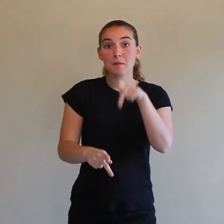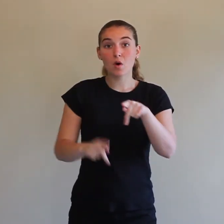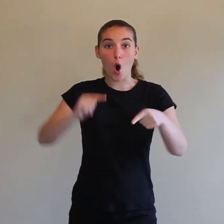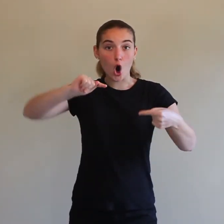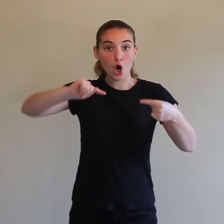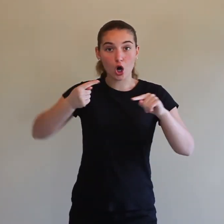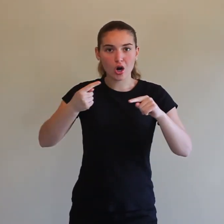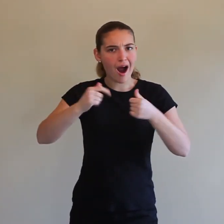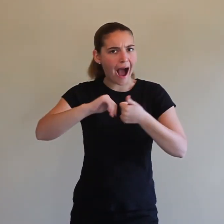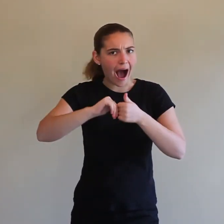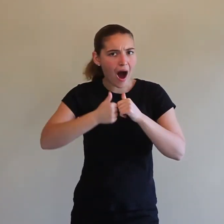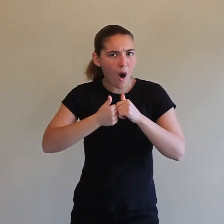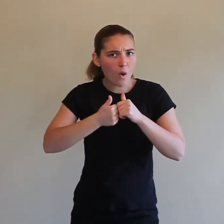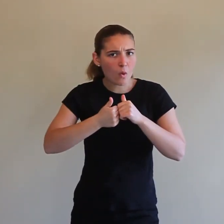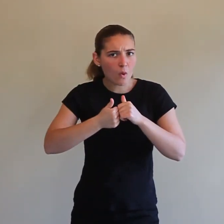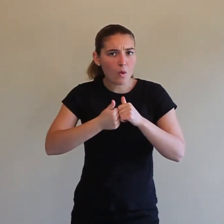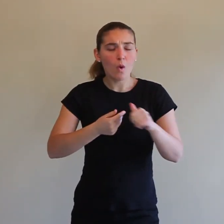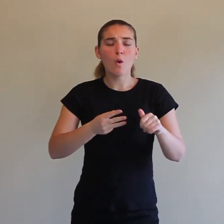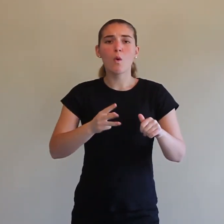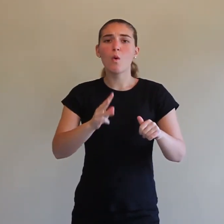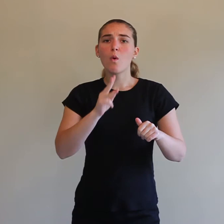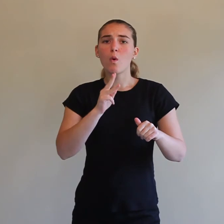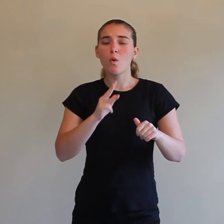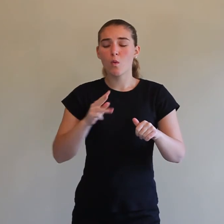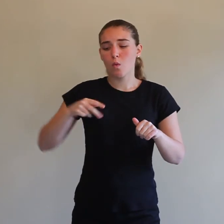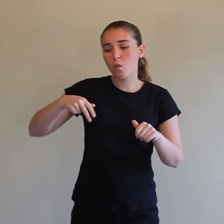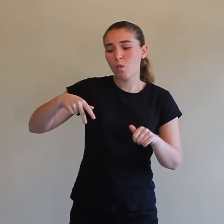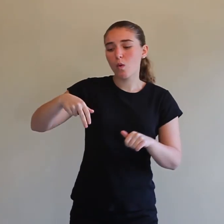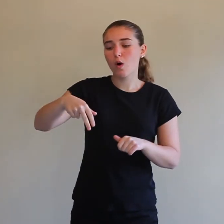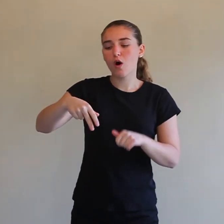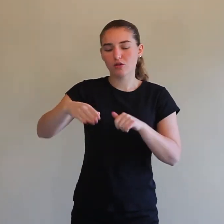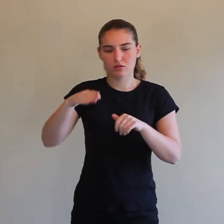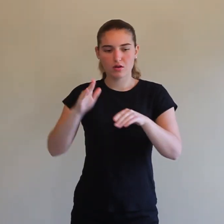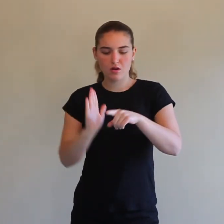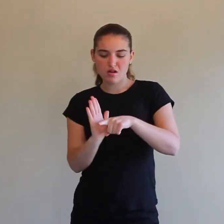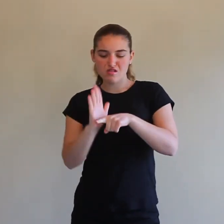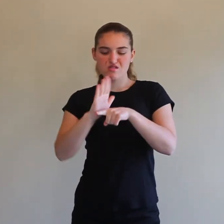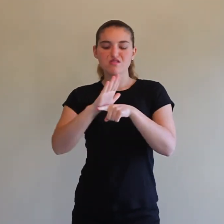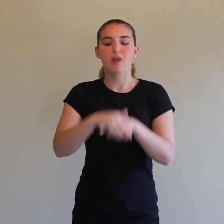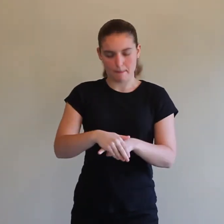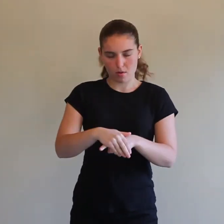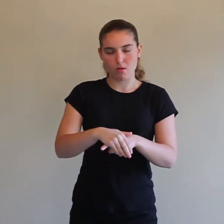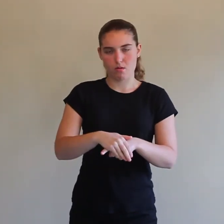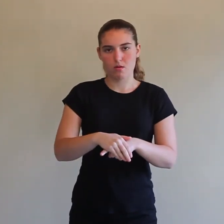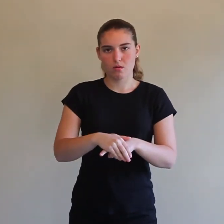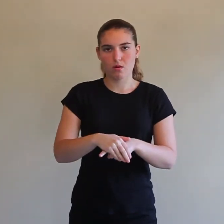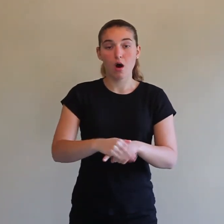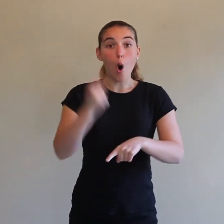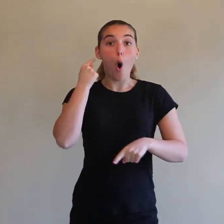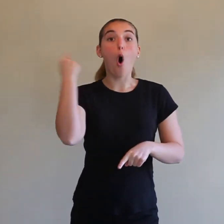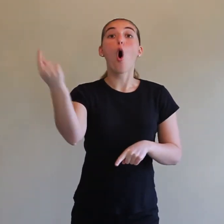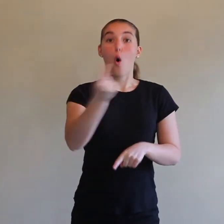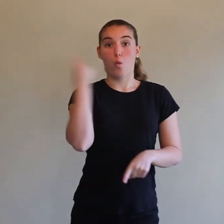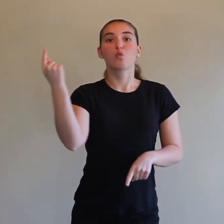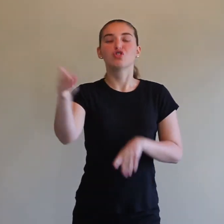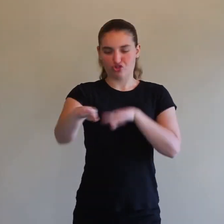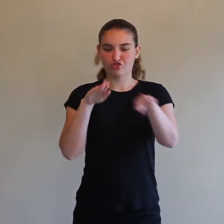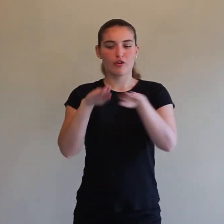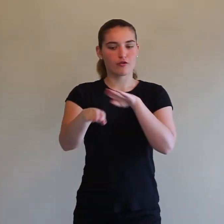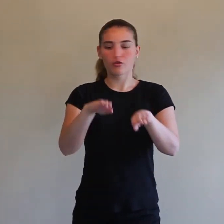stingray. That is why you should do the stingray shuffle to move through the water. The reason that this works so well is that the stingrays